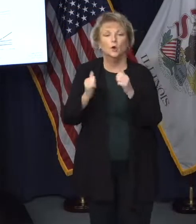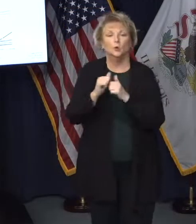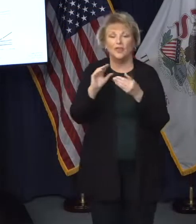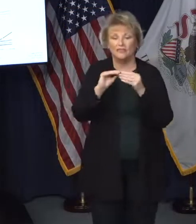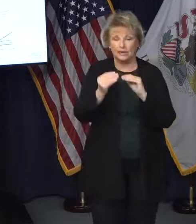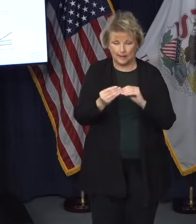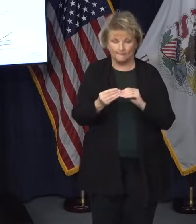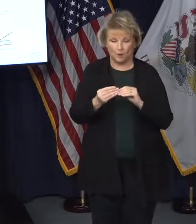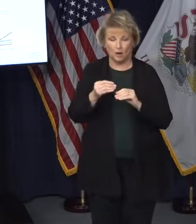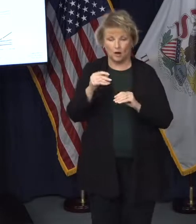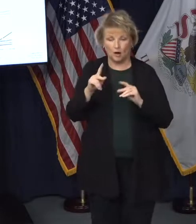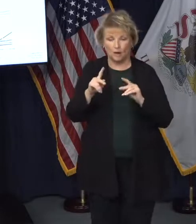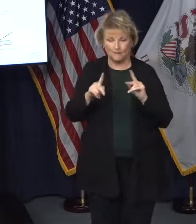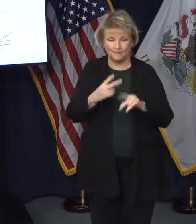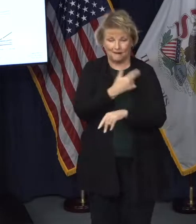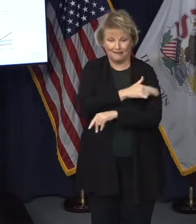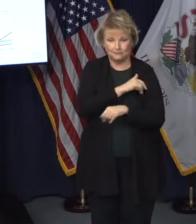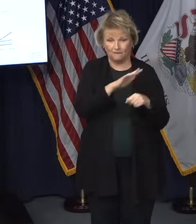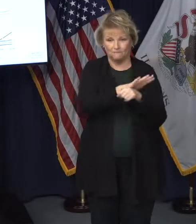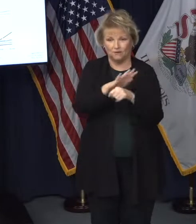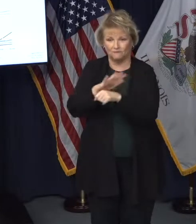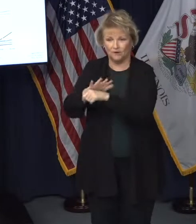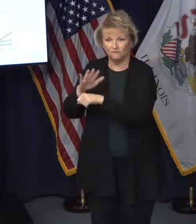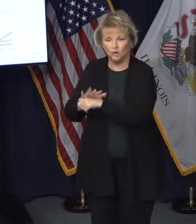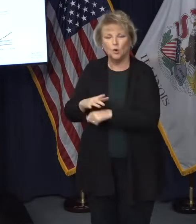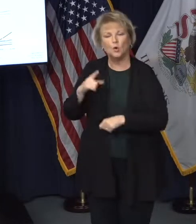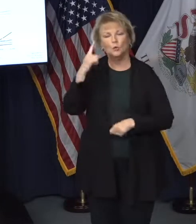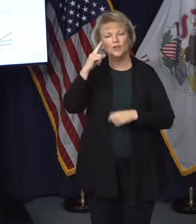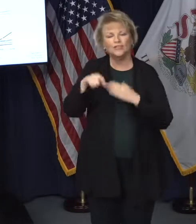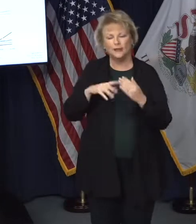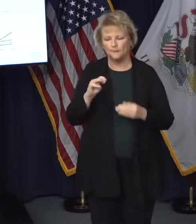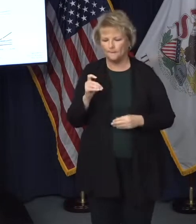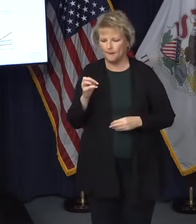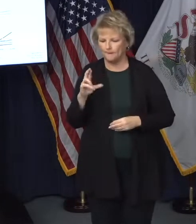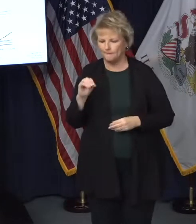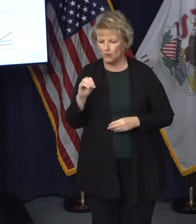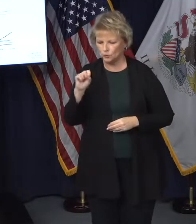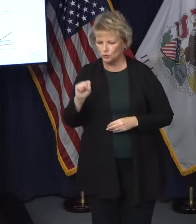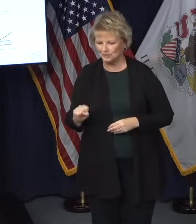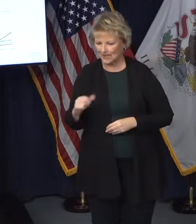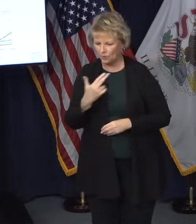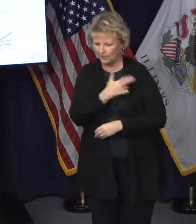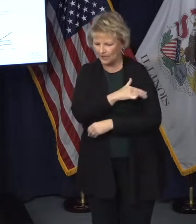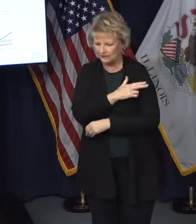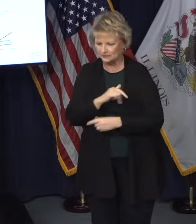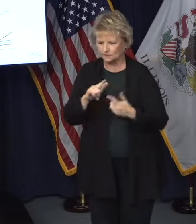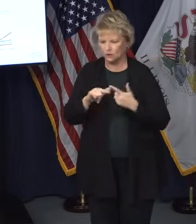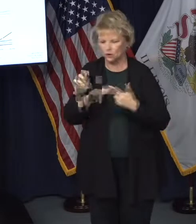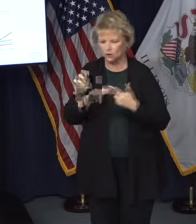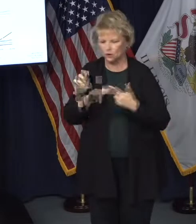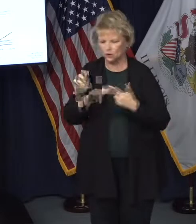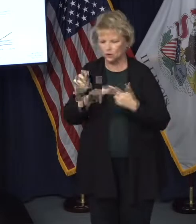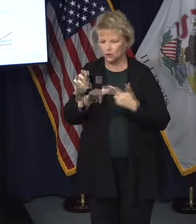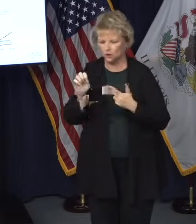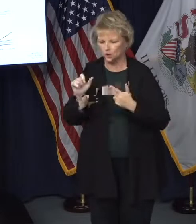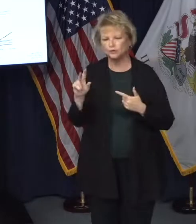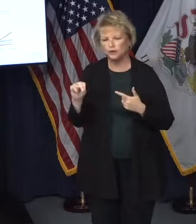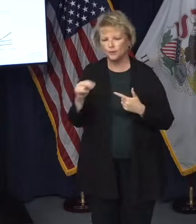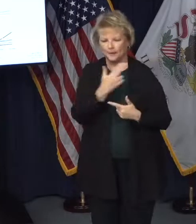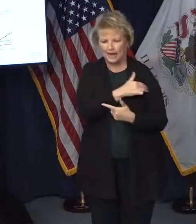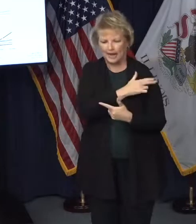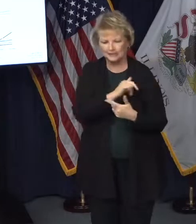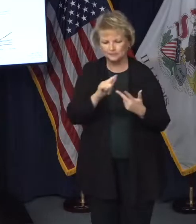being a concern, what is the status of Metro South, the former Metro South Hospital, the former Sherman, and